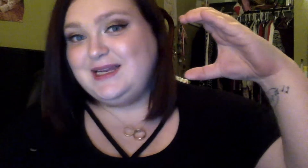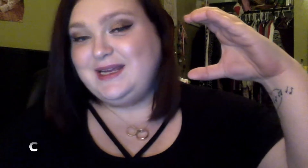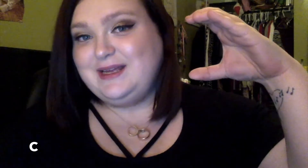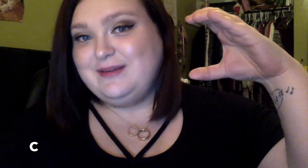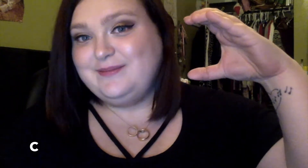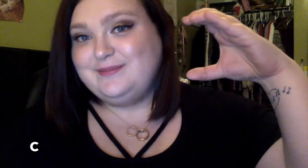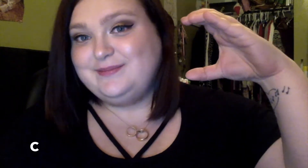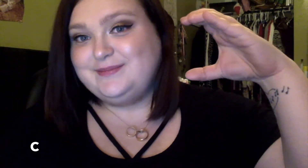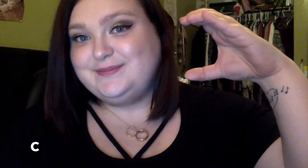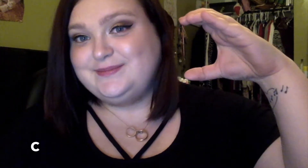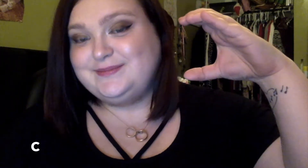D.